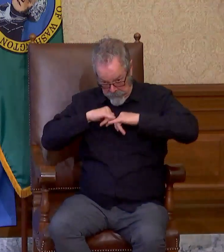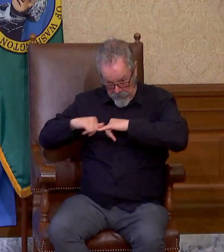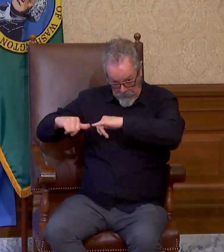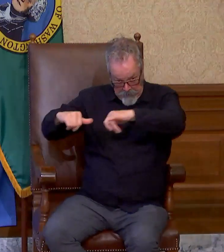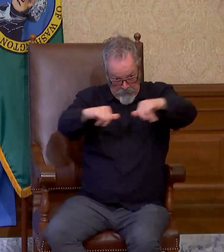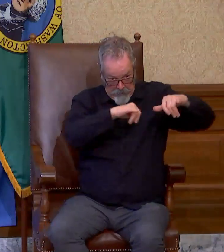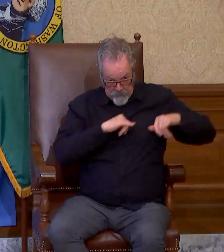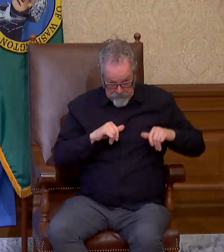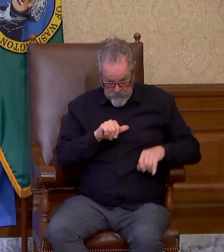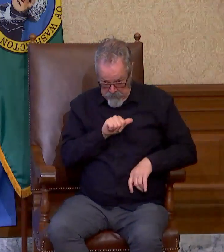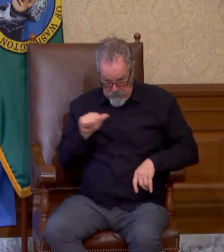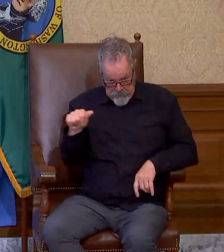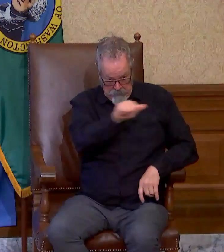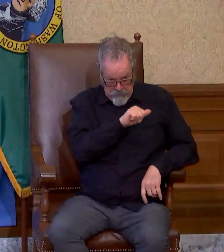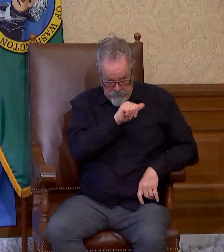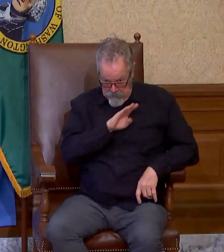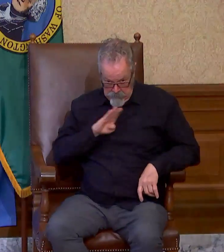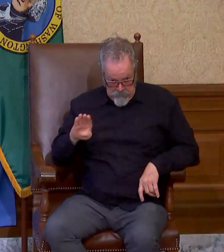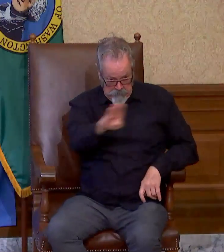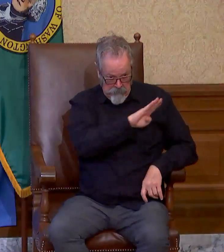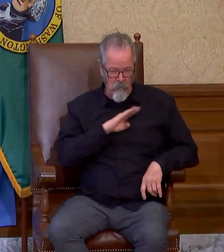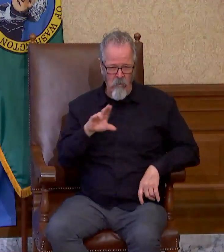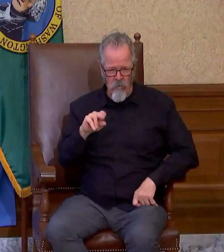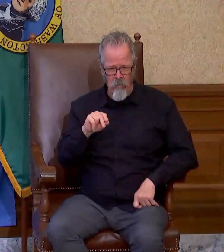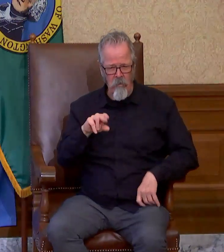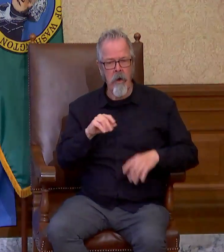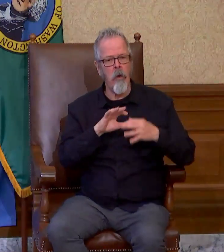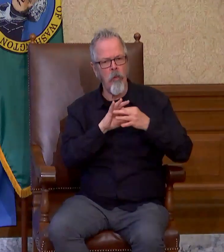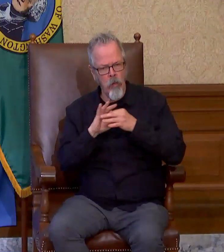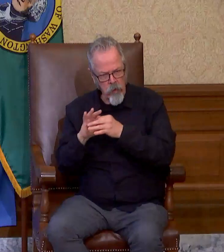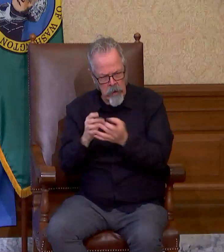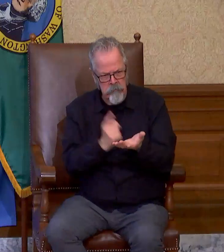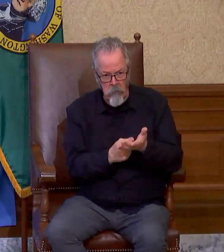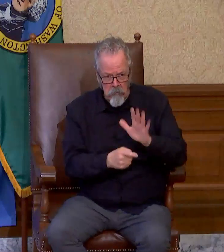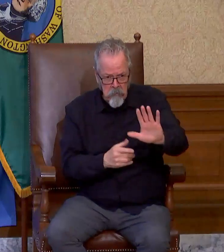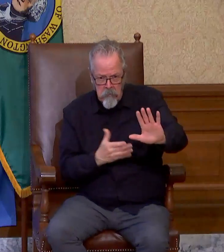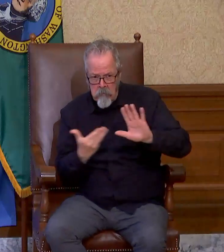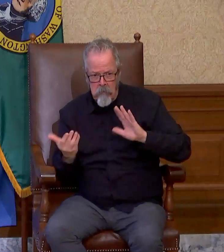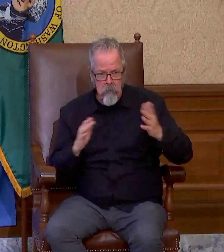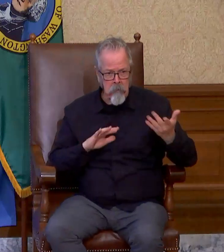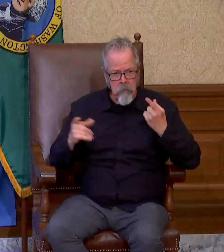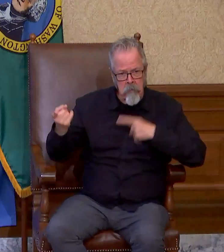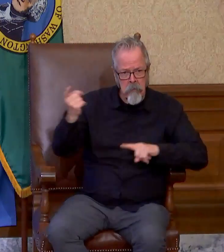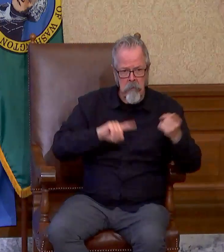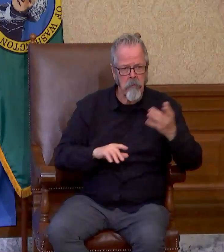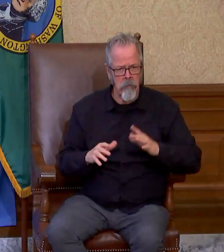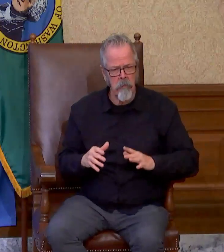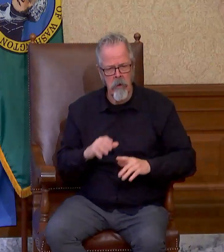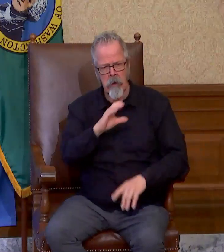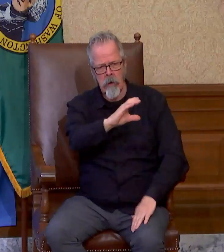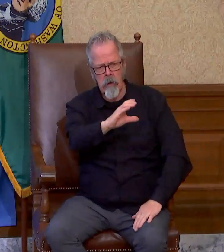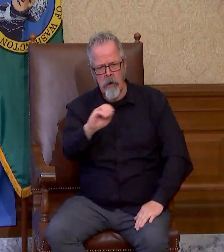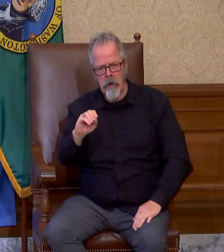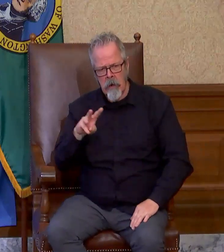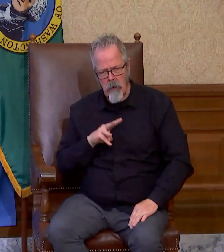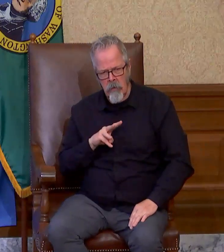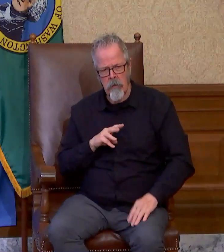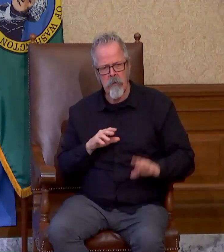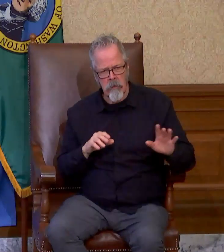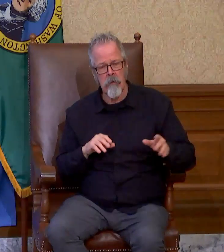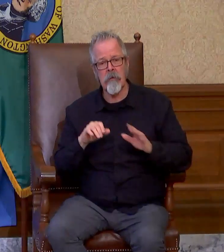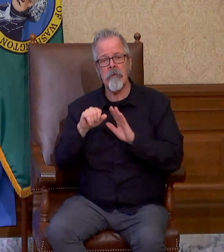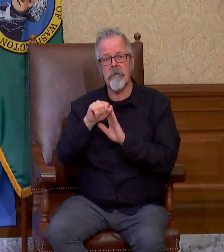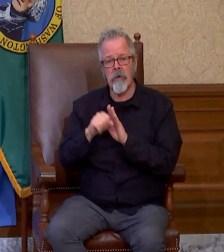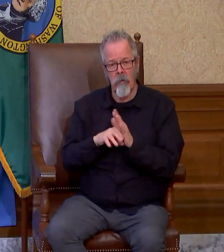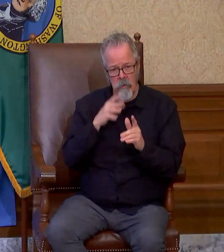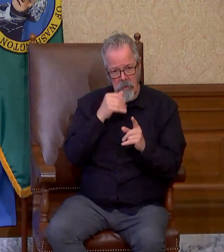other states. So it's more of a communication agreement to share ideas than some agreement to do